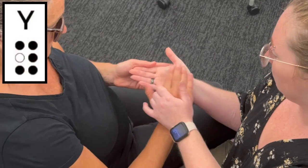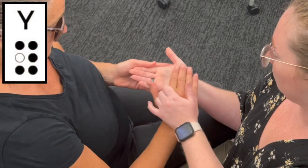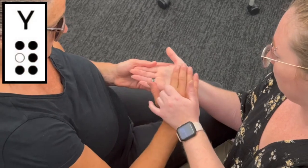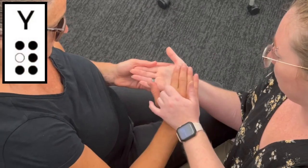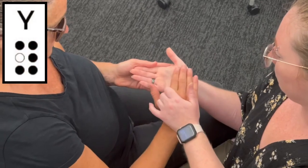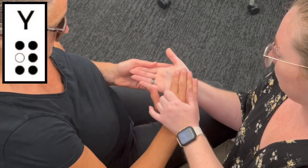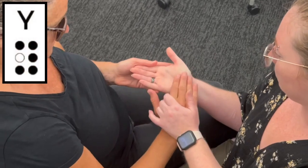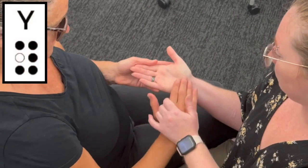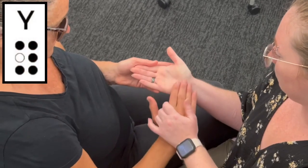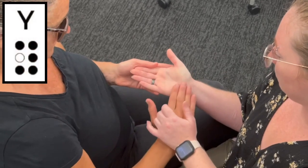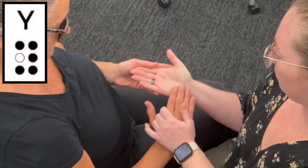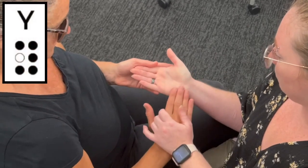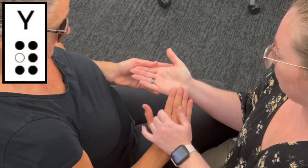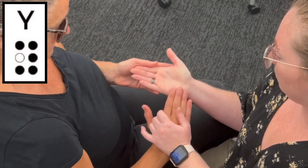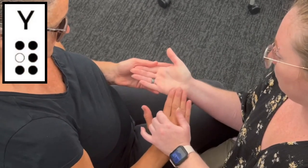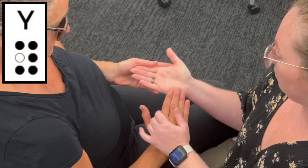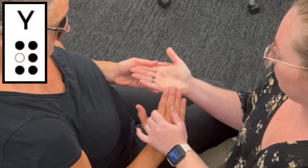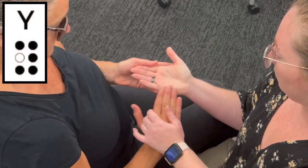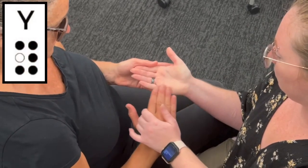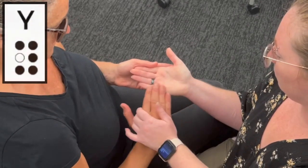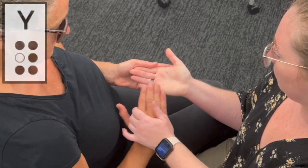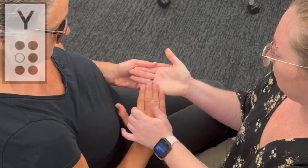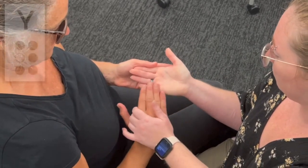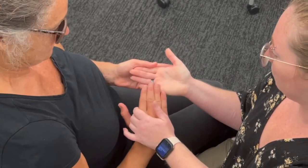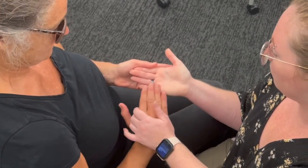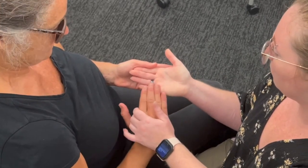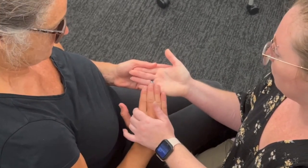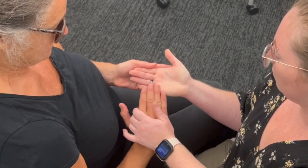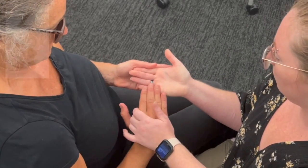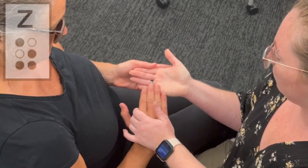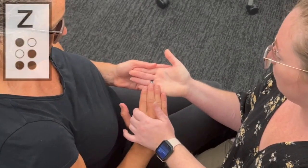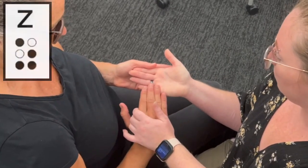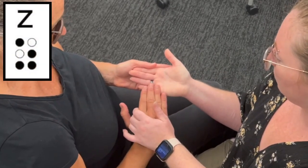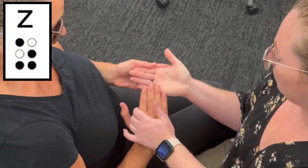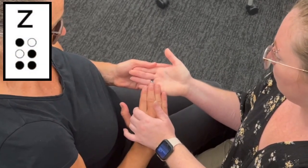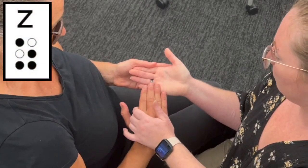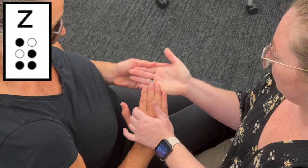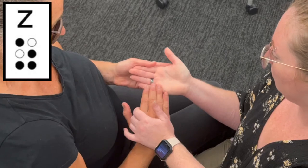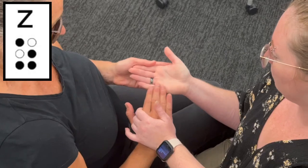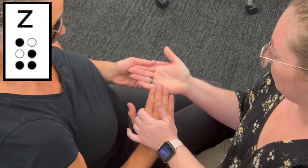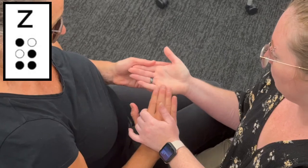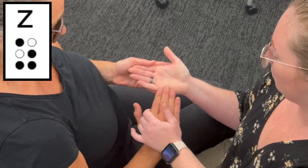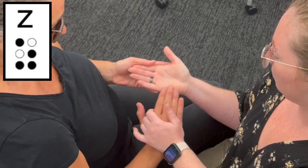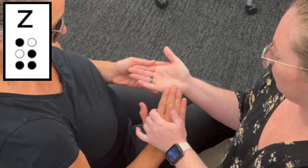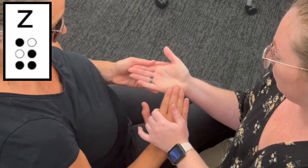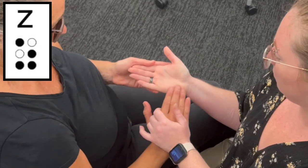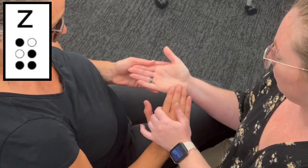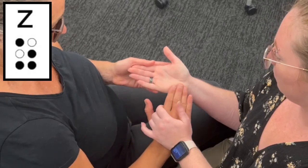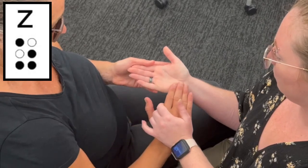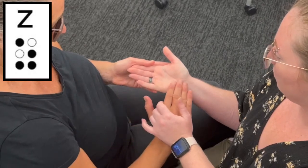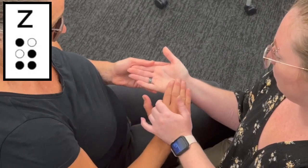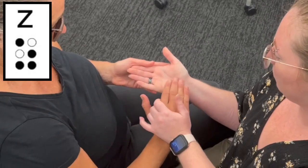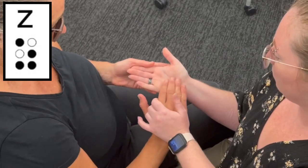5, and 6. Z. Dots 1, 3, 5, and 6.